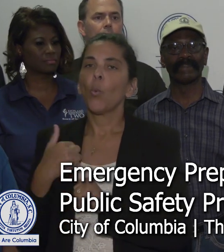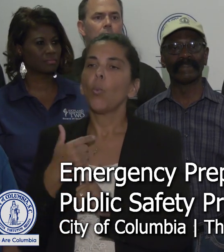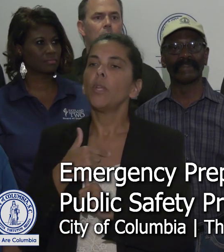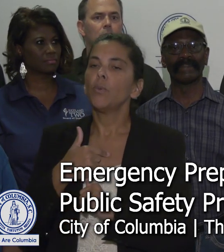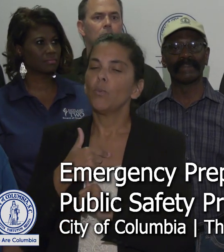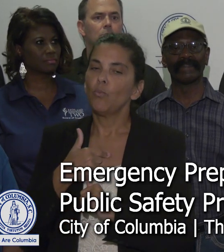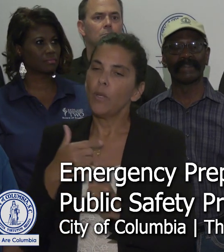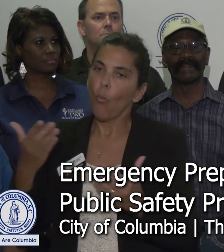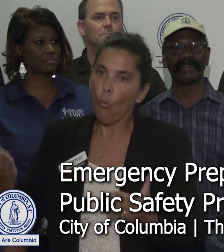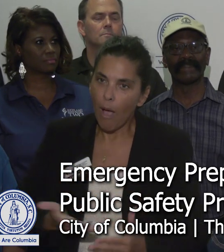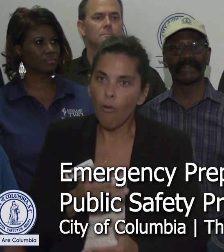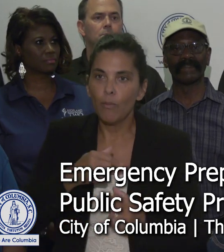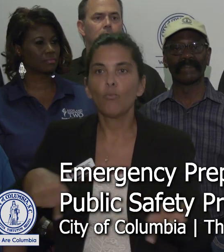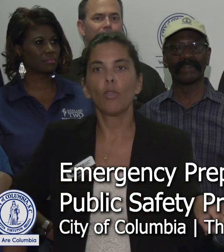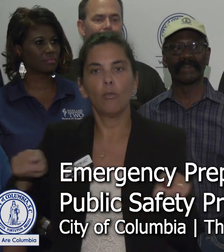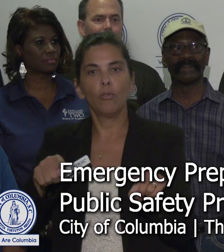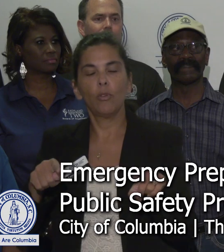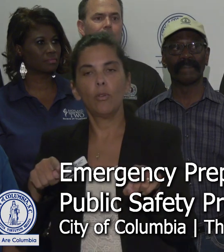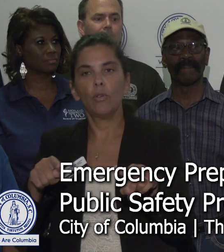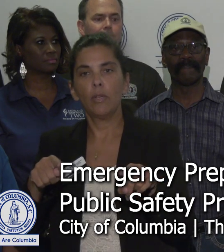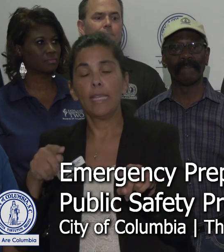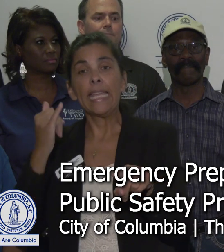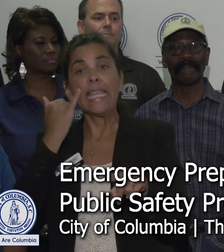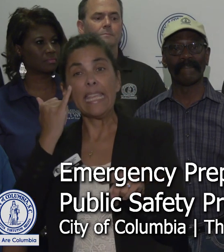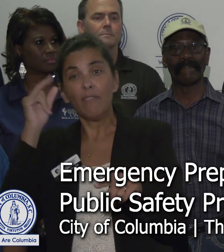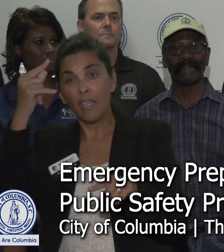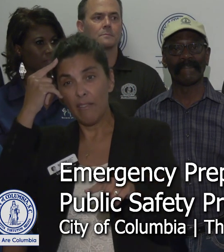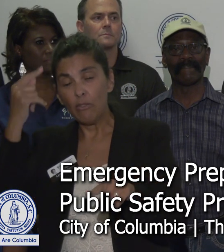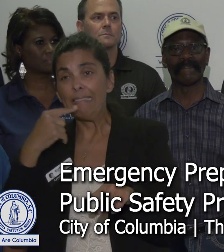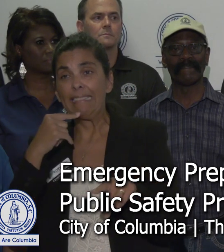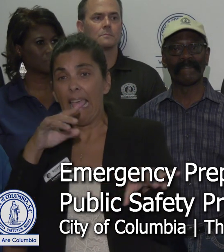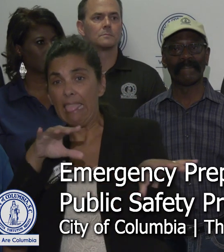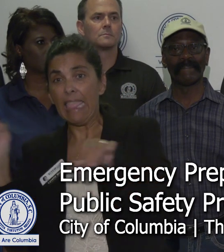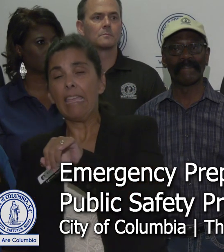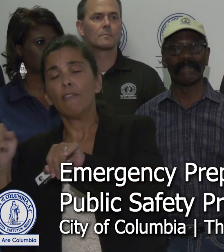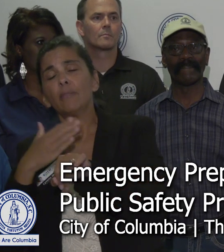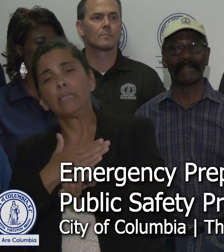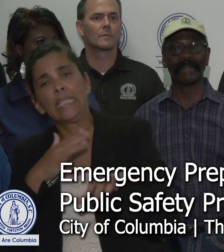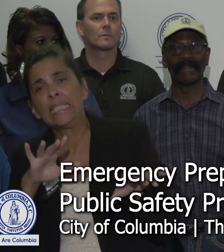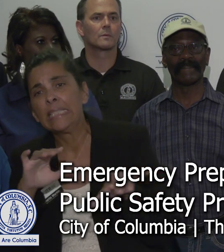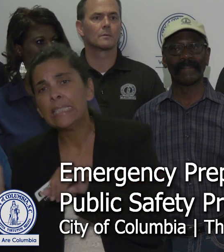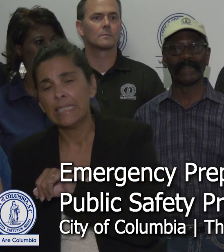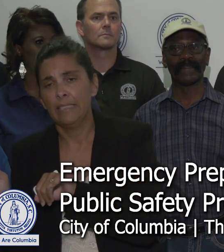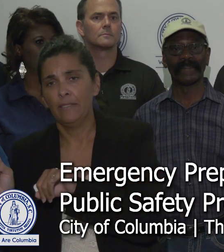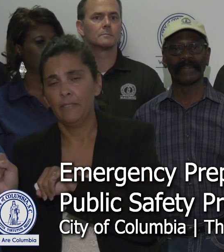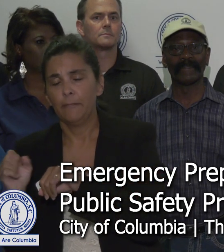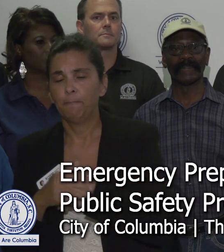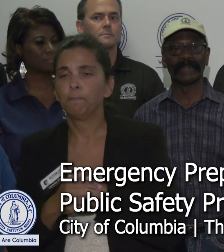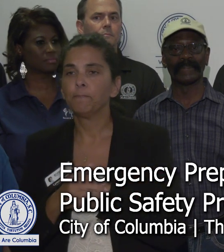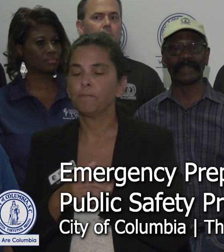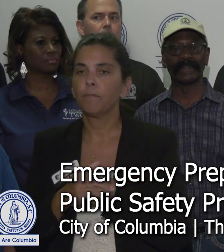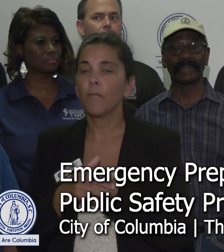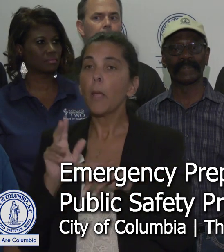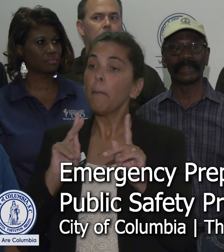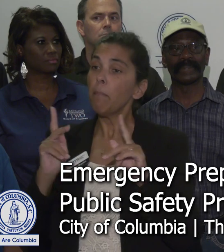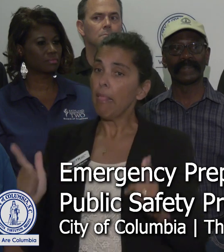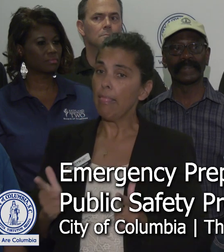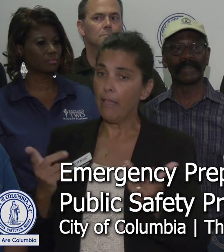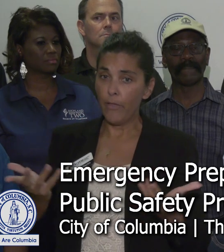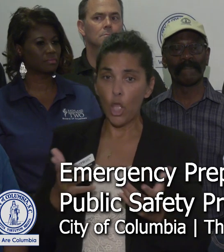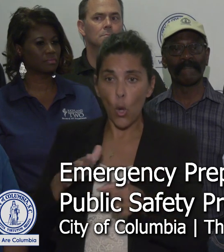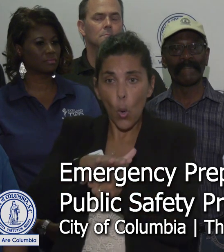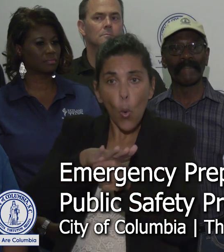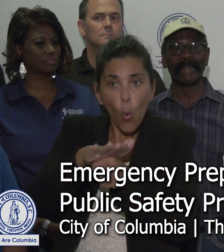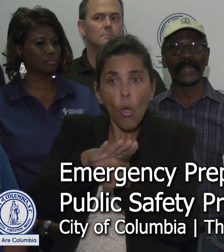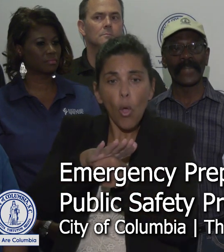friends and family. Evacuate if the governor says evacuate. For our citizens here in the Midlands, we recognize the importance of sharing locally